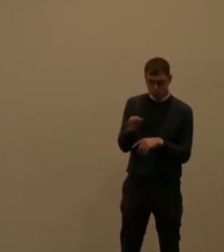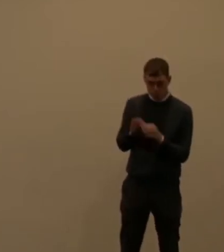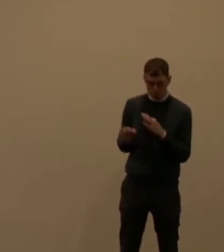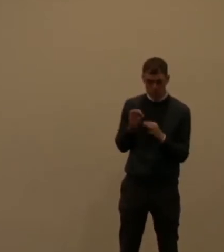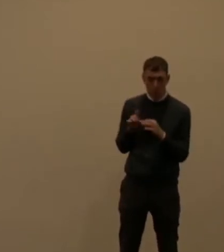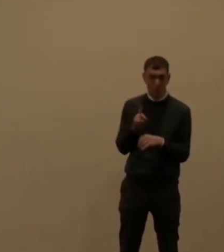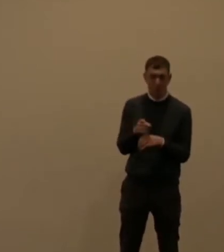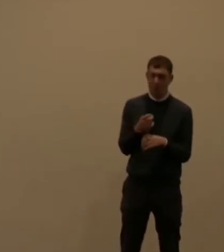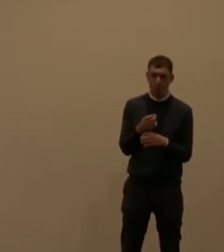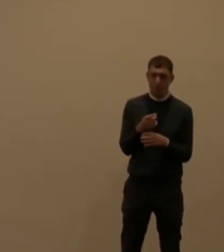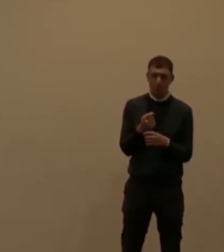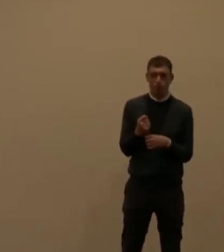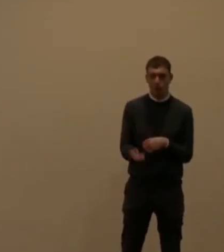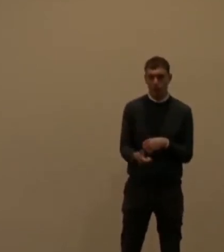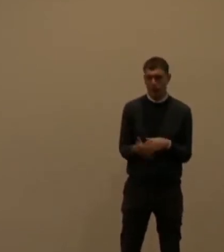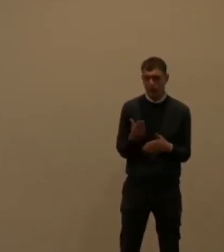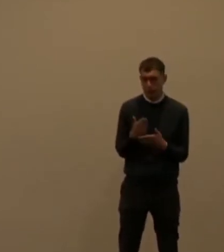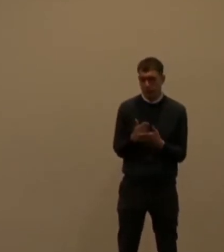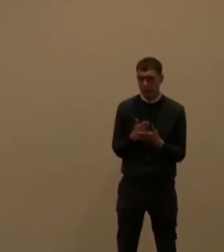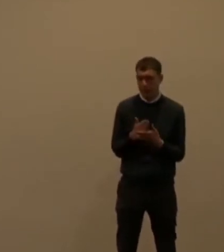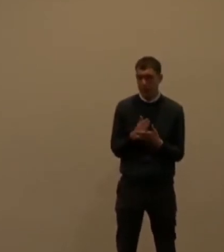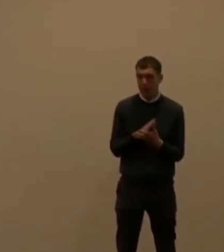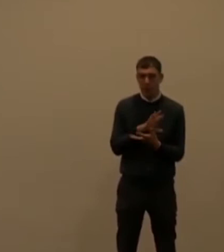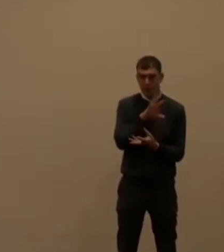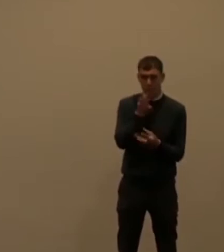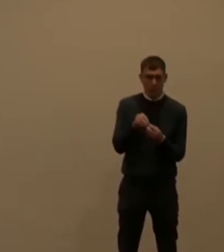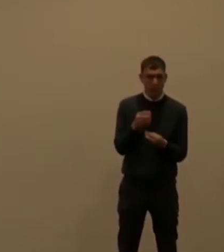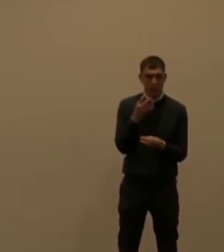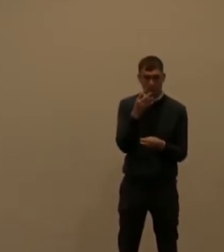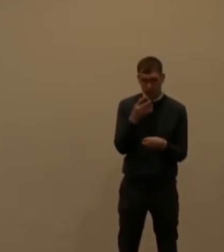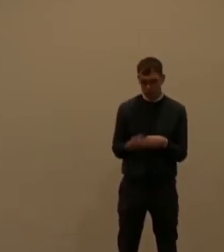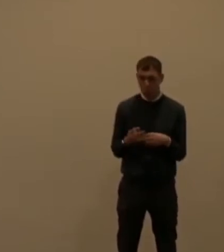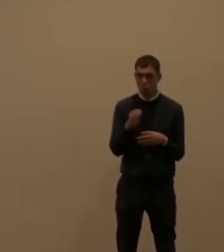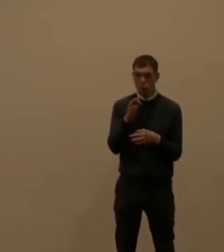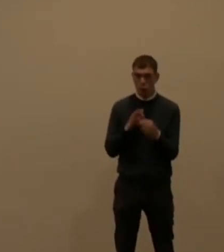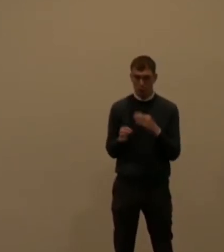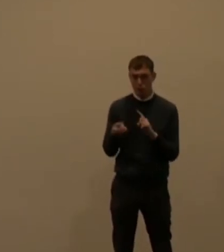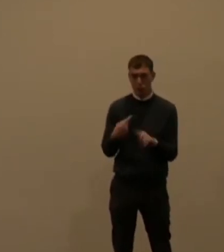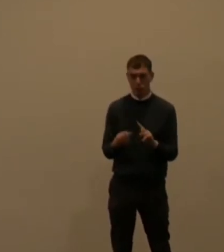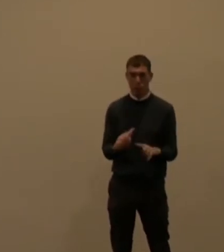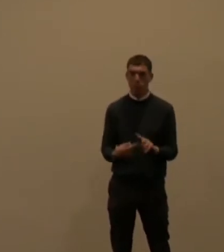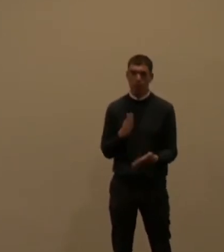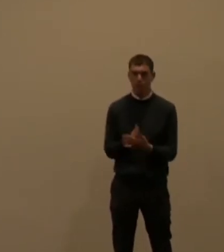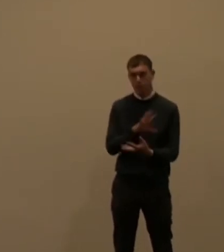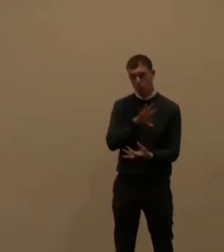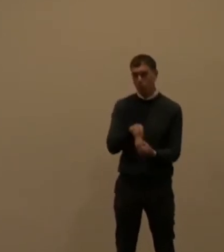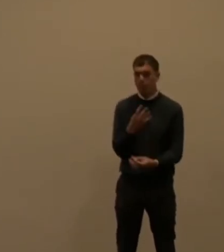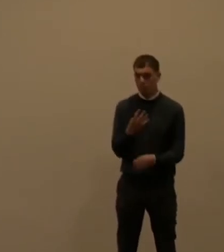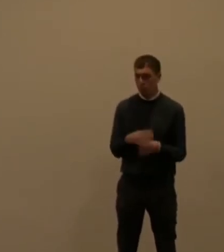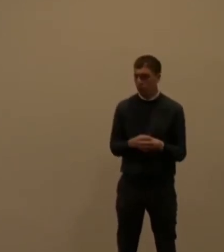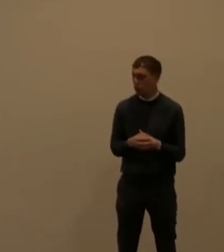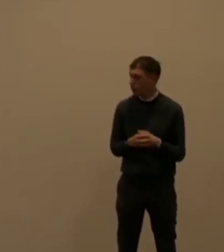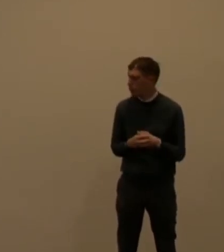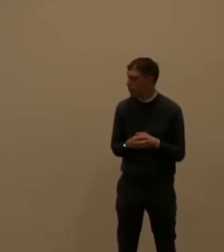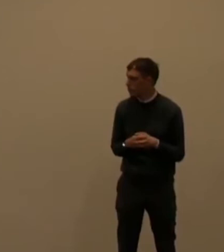have rarely seen a project that actually goes through 4 of those questions and have a clear answer on that. Because it is also,